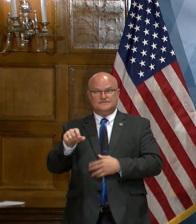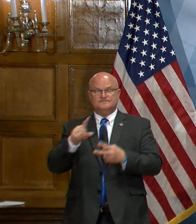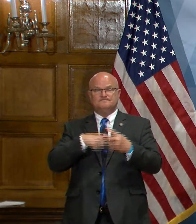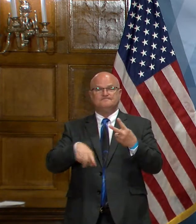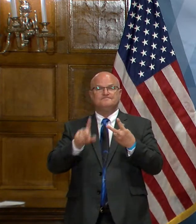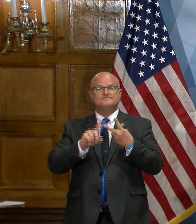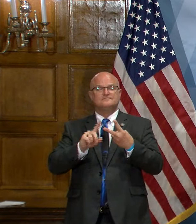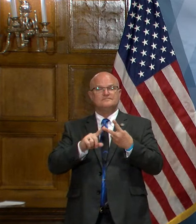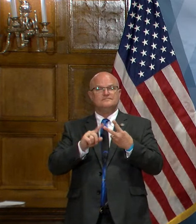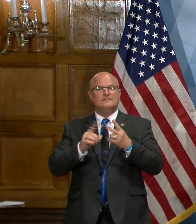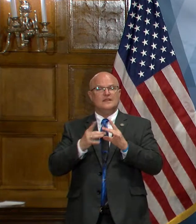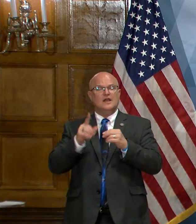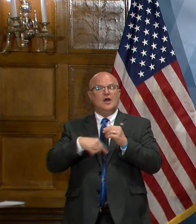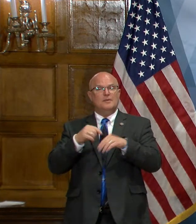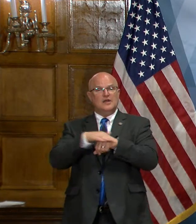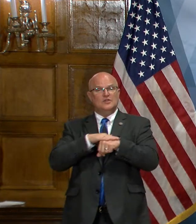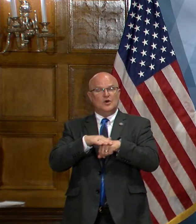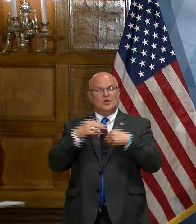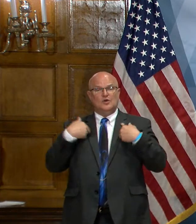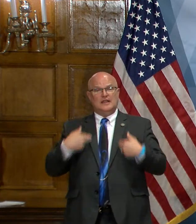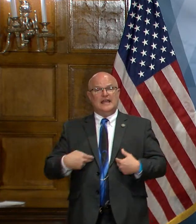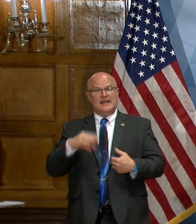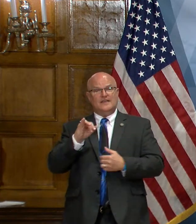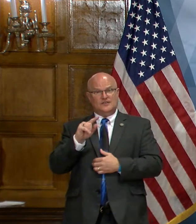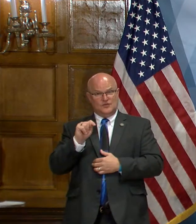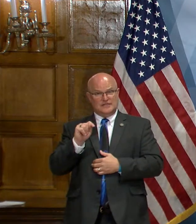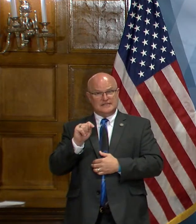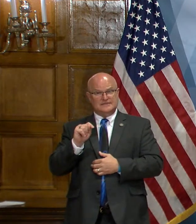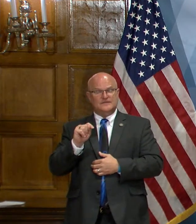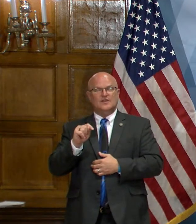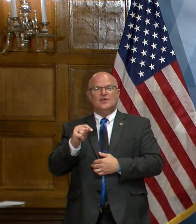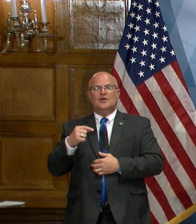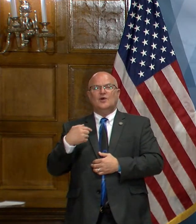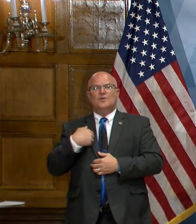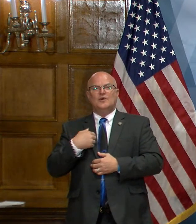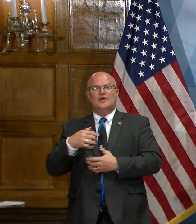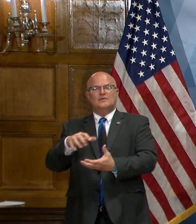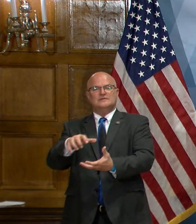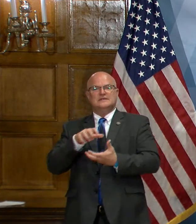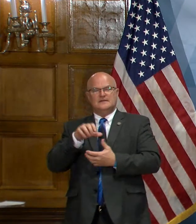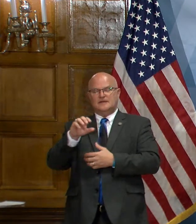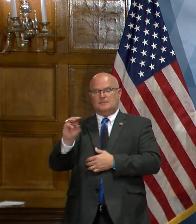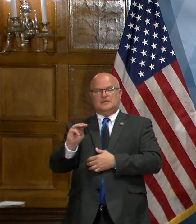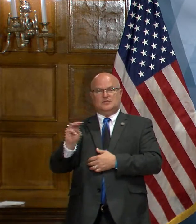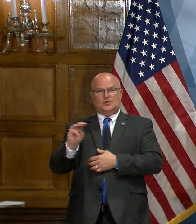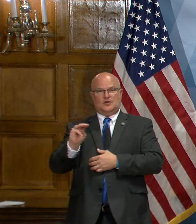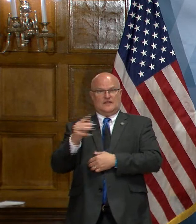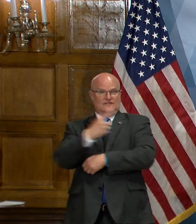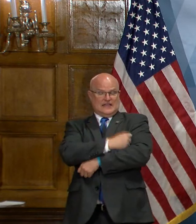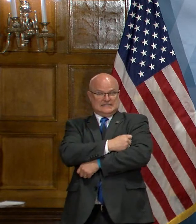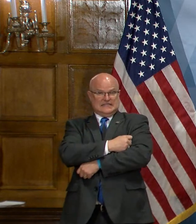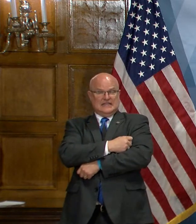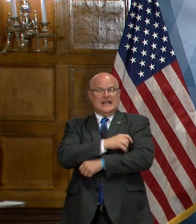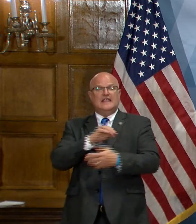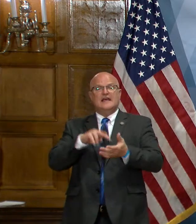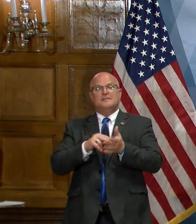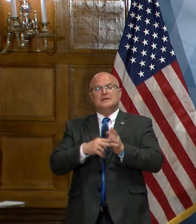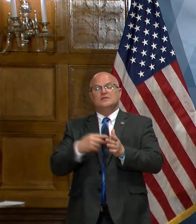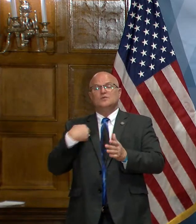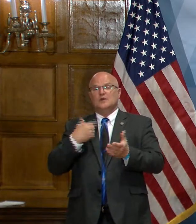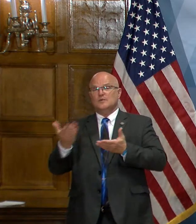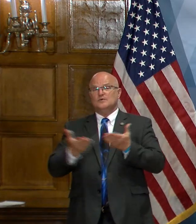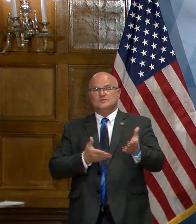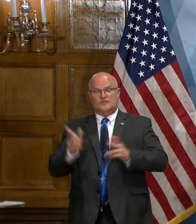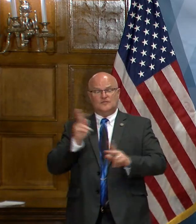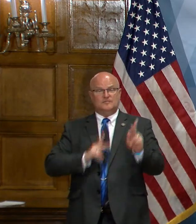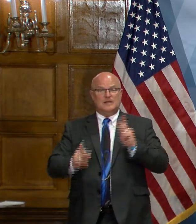other thing I should mention about our local health unit events, we are receiving Moderna vaccine, so that means that we will